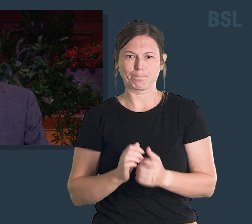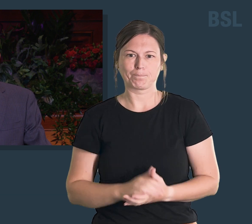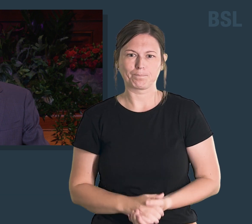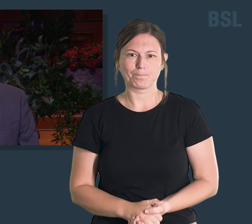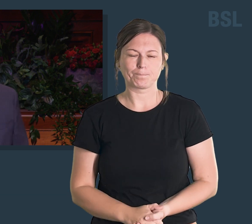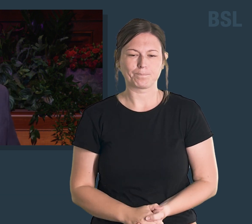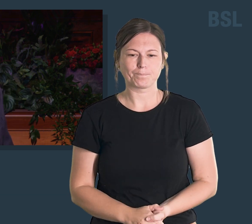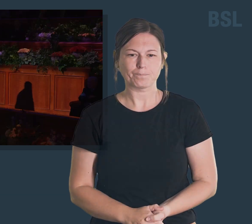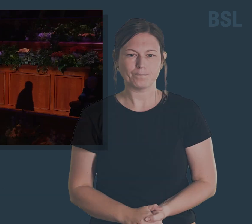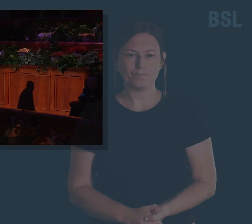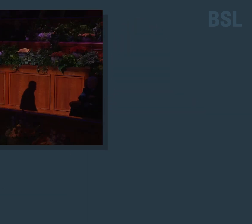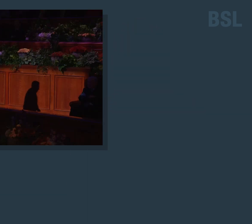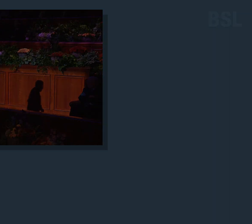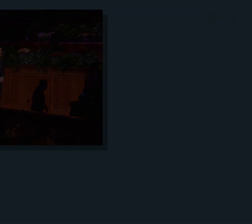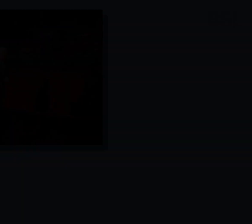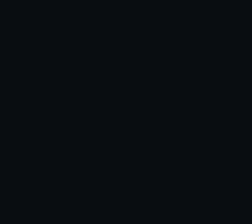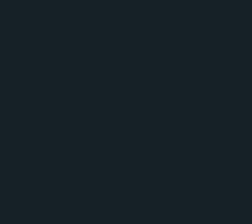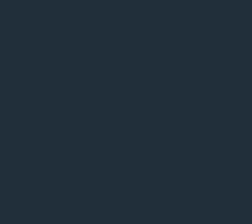amen.